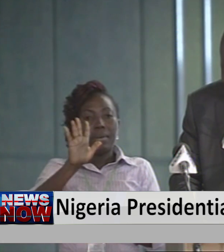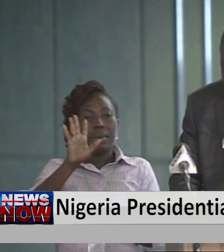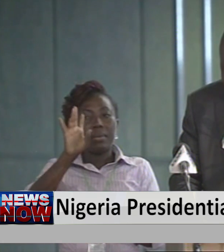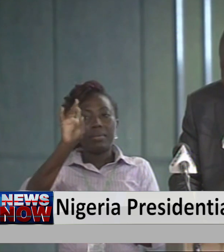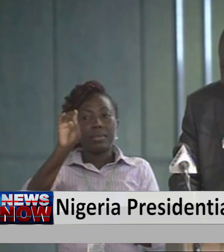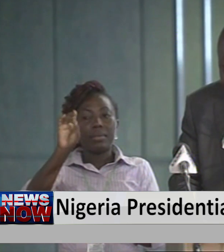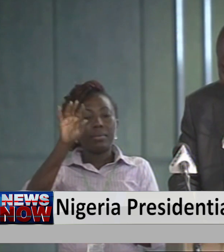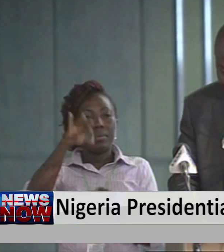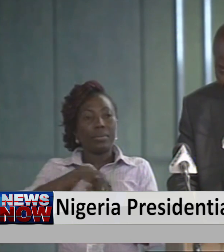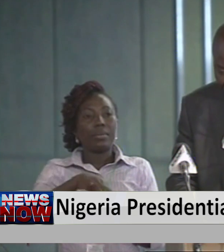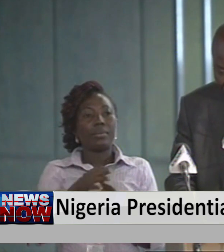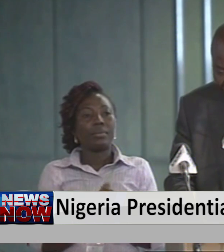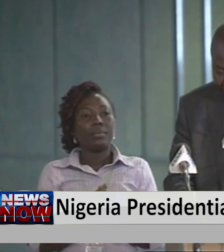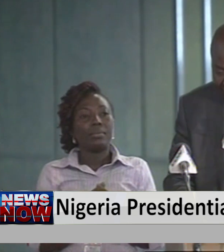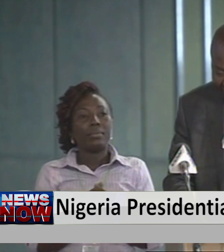141,57 votes.